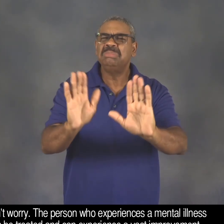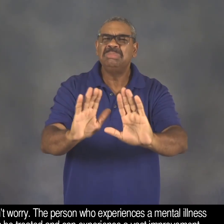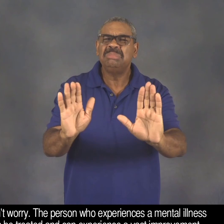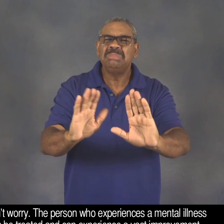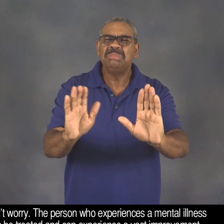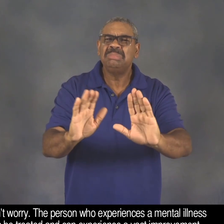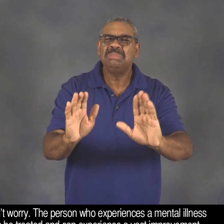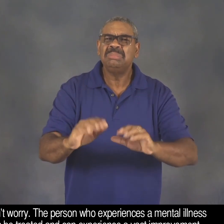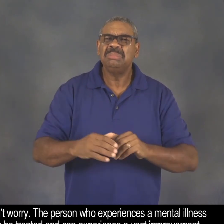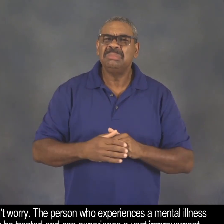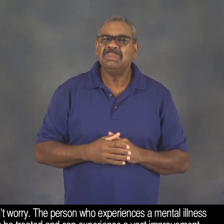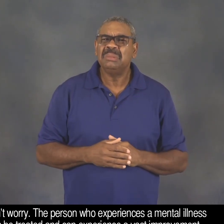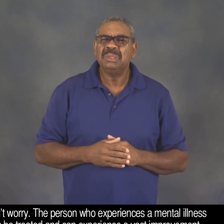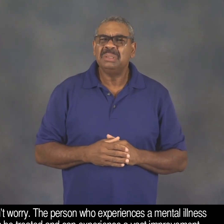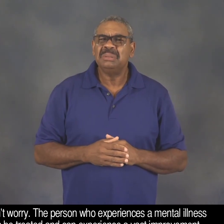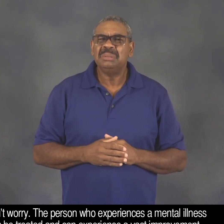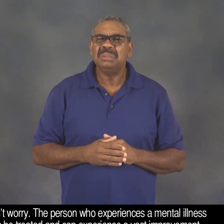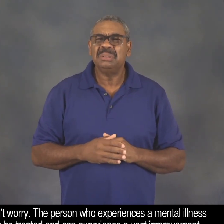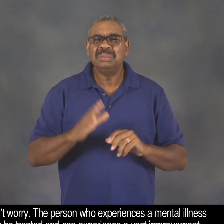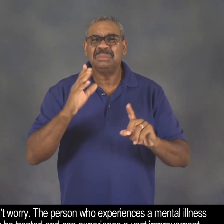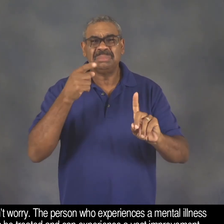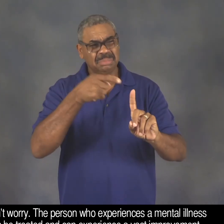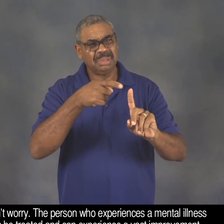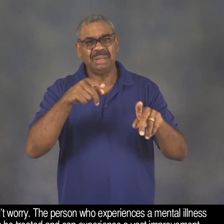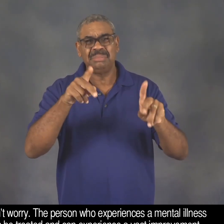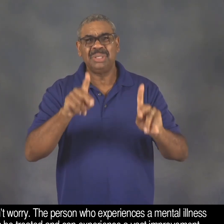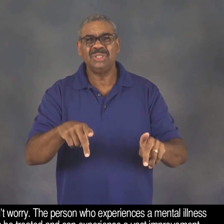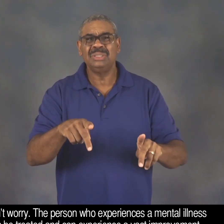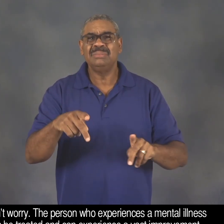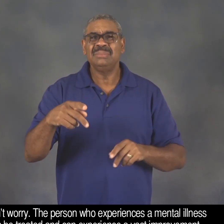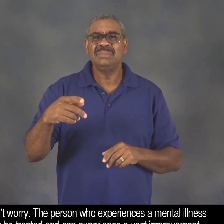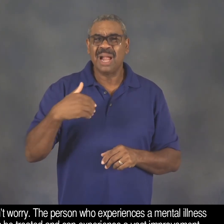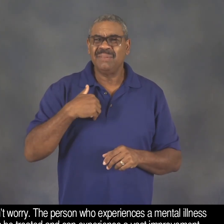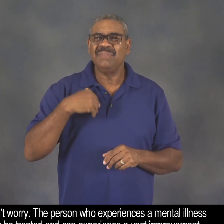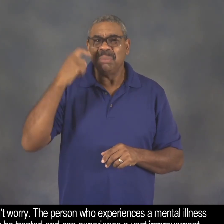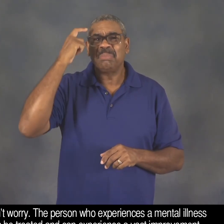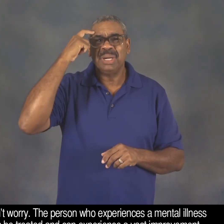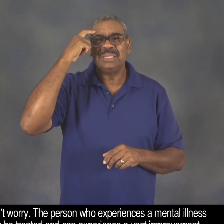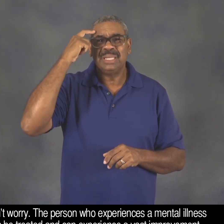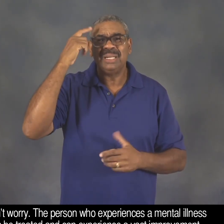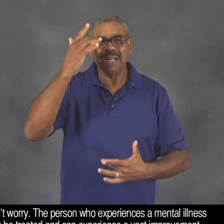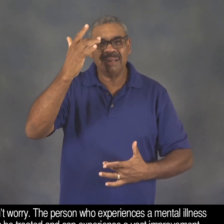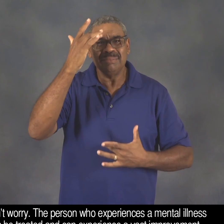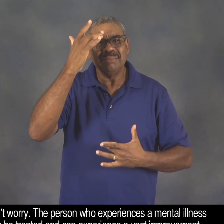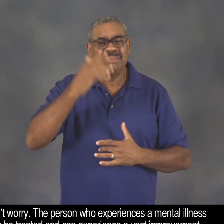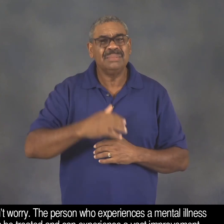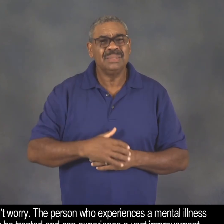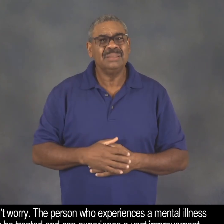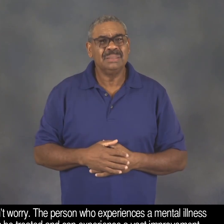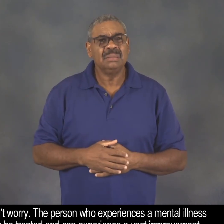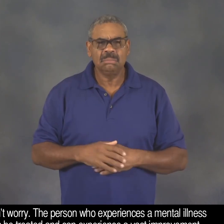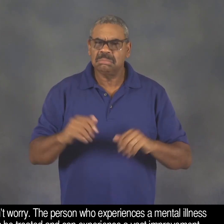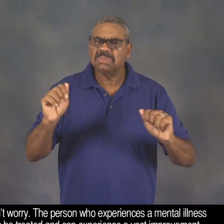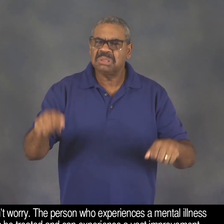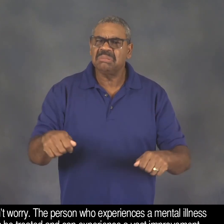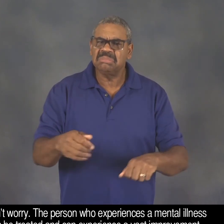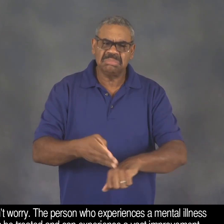Don't worry. The person who experiences a mental illness can be treated and can experience